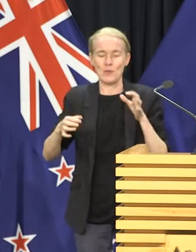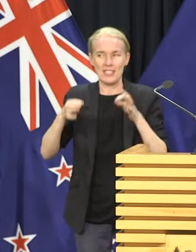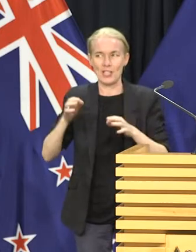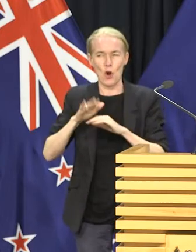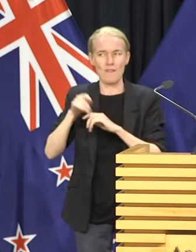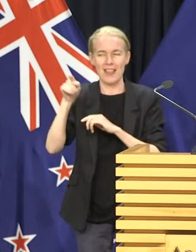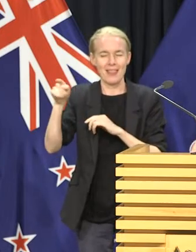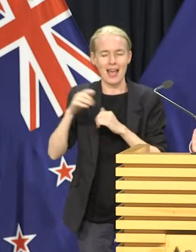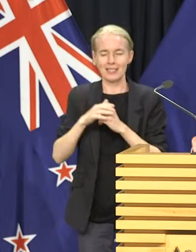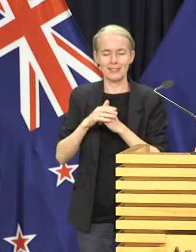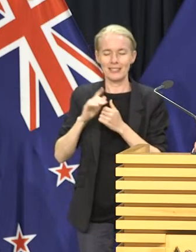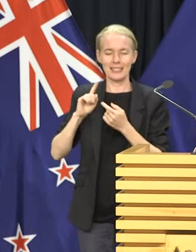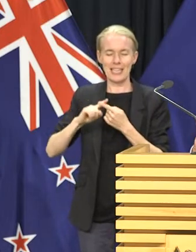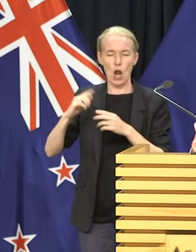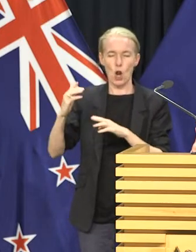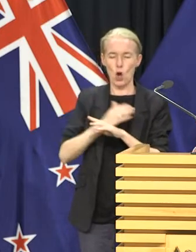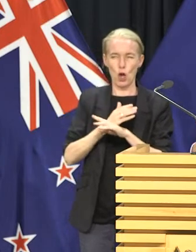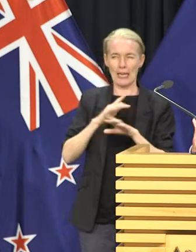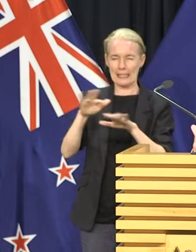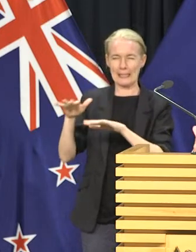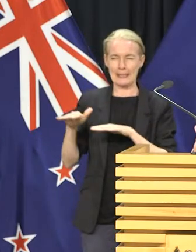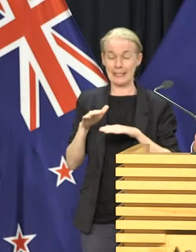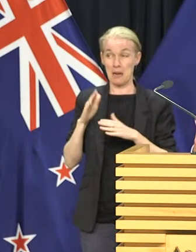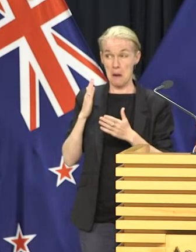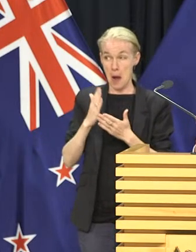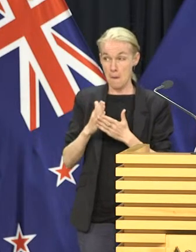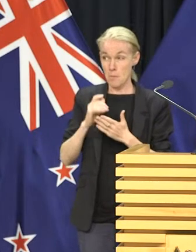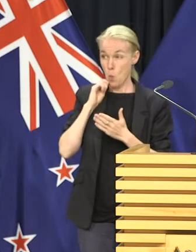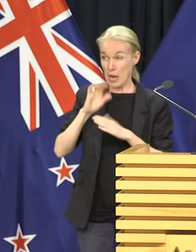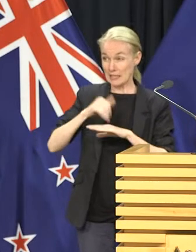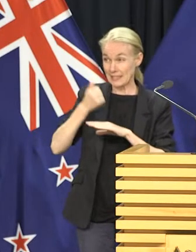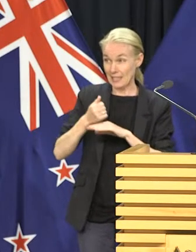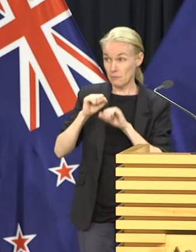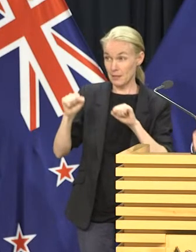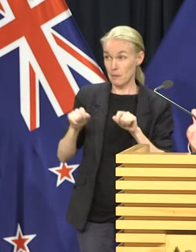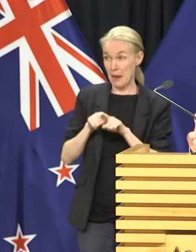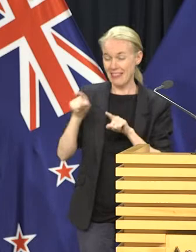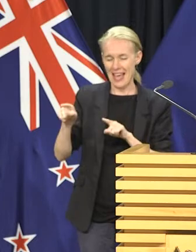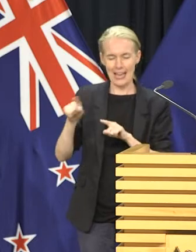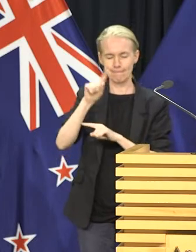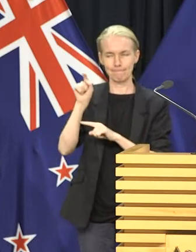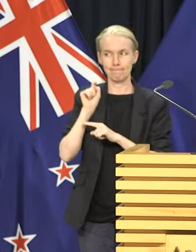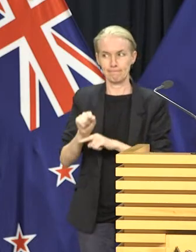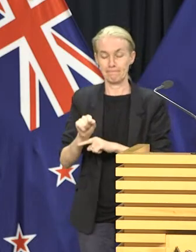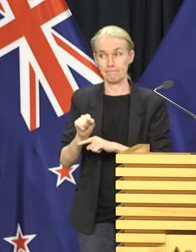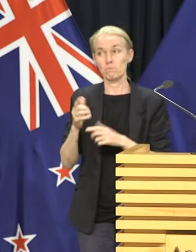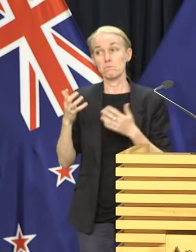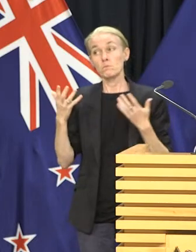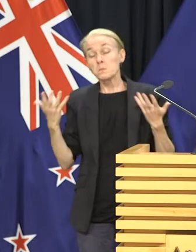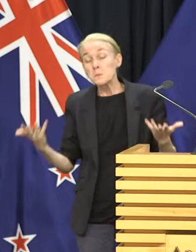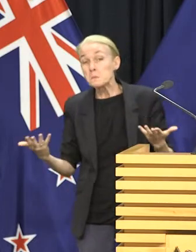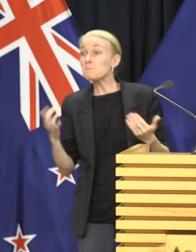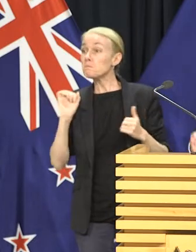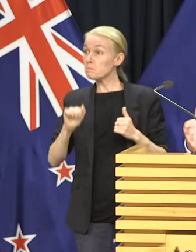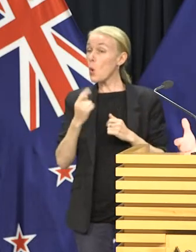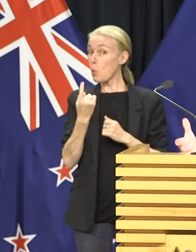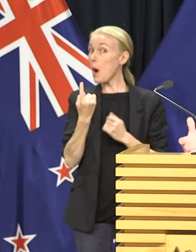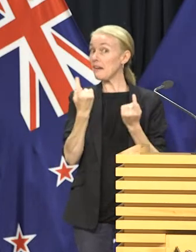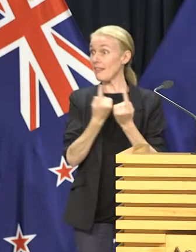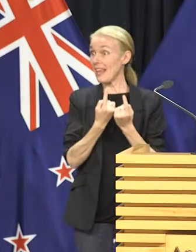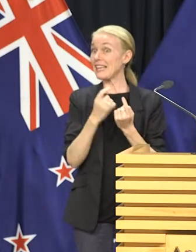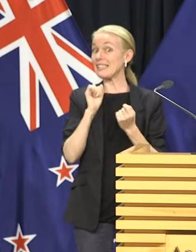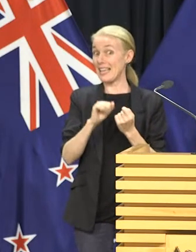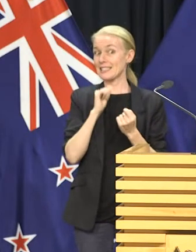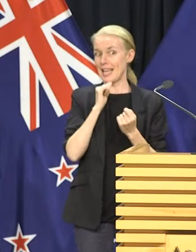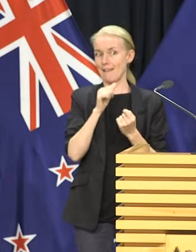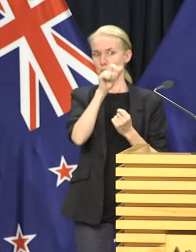this. Proof of vaccination by an individual will be one consideration, but possibly more